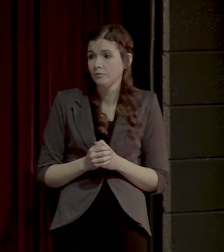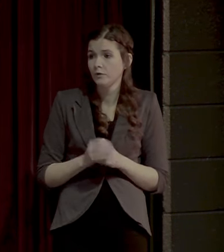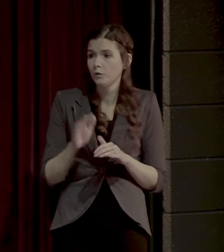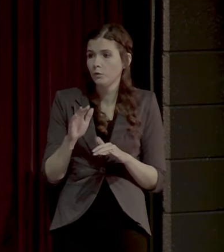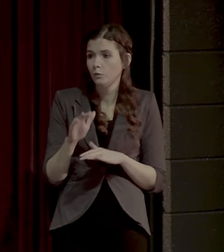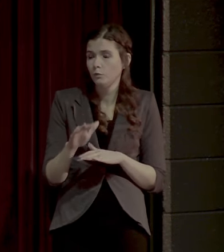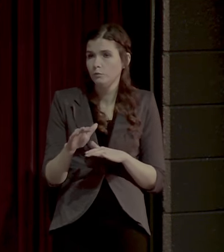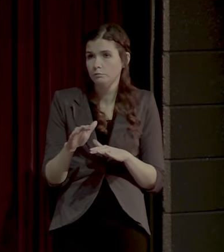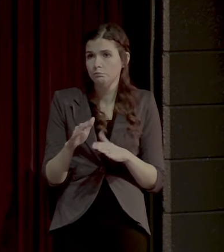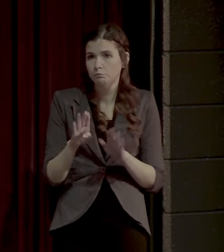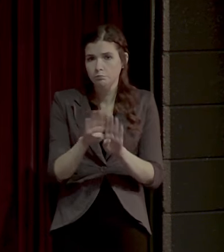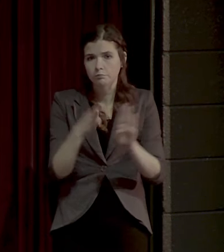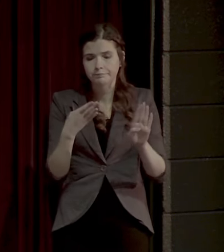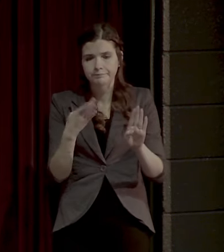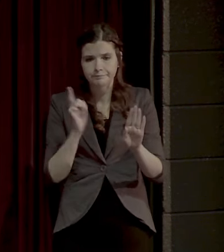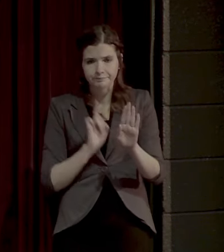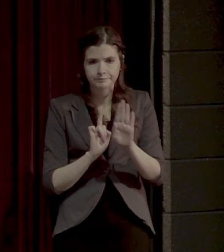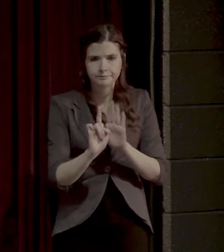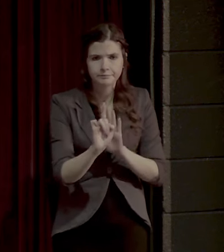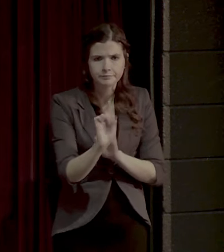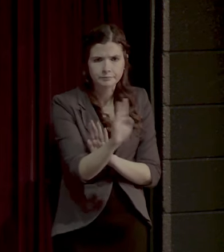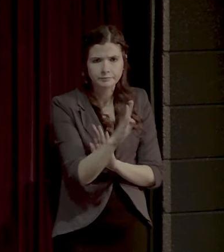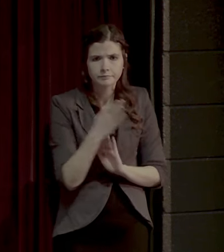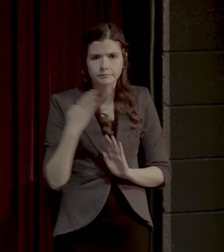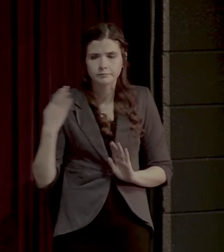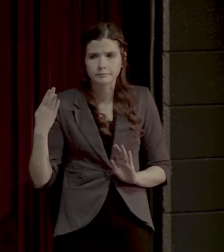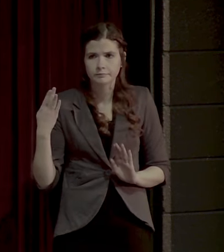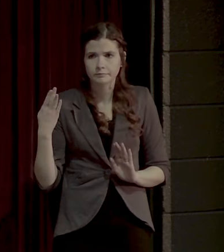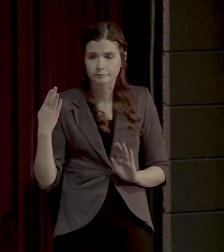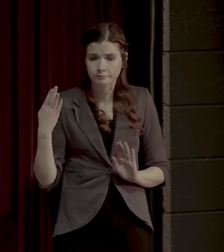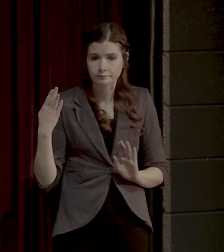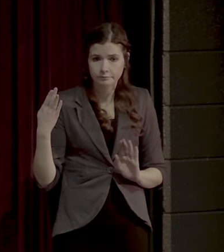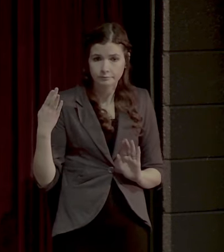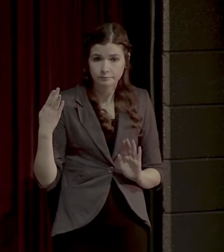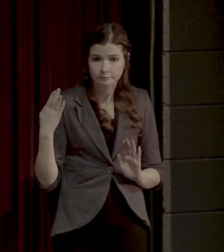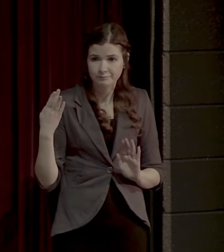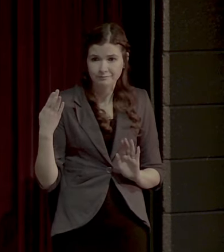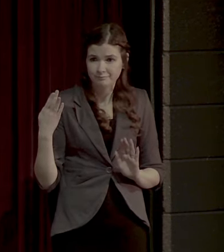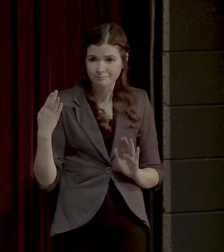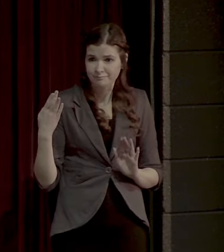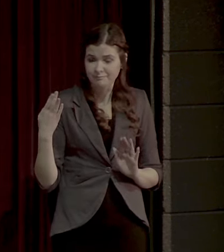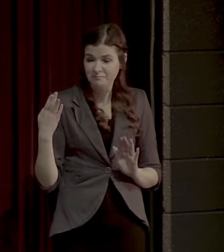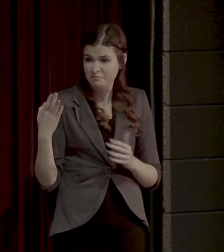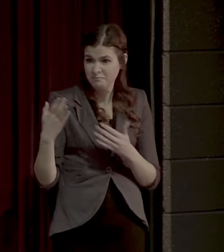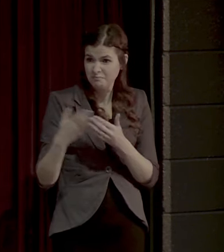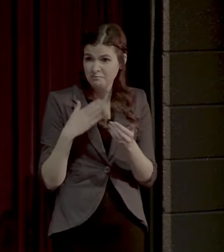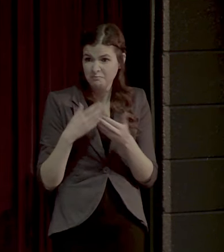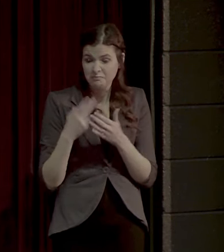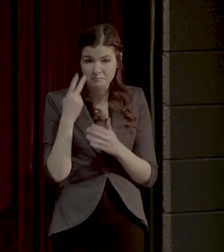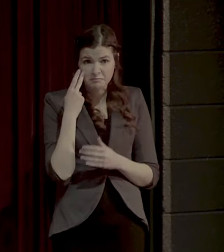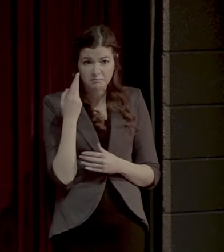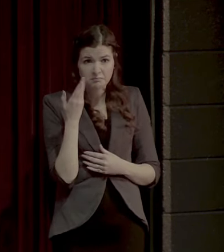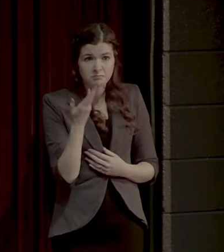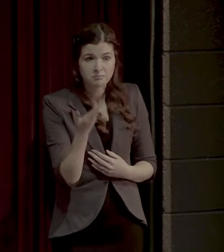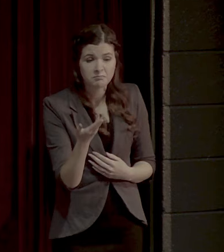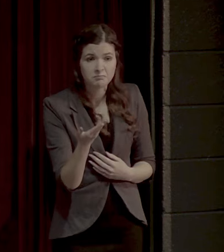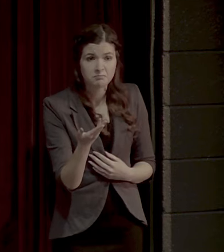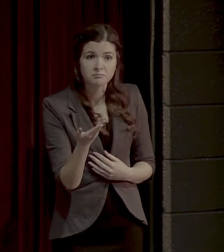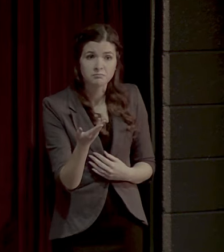Walk through the door and open wide all others, even if it's just to see what's on the other